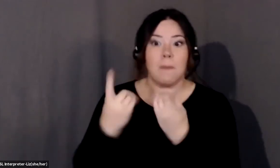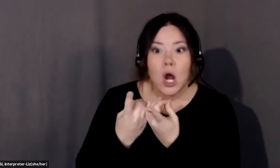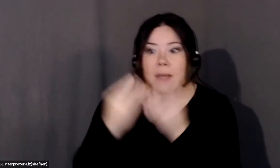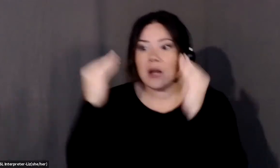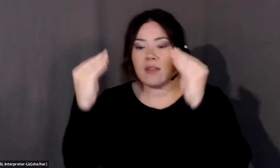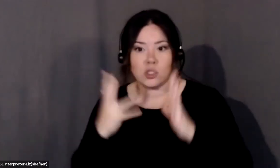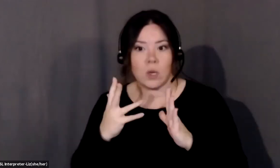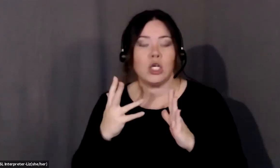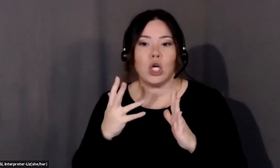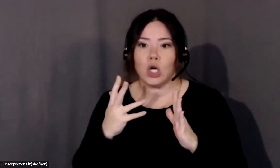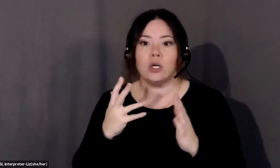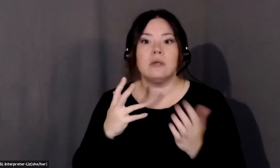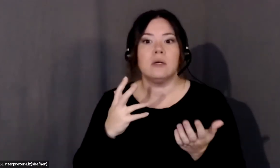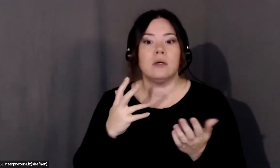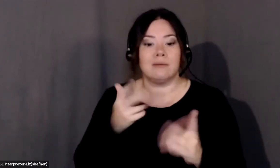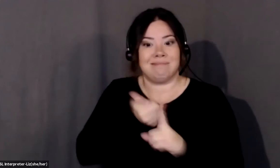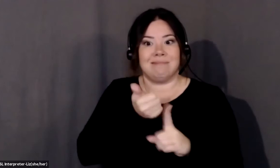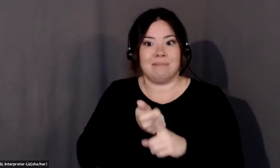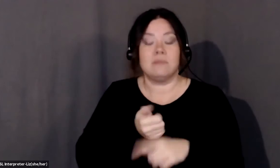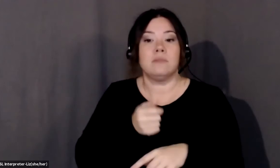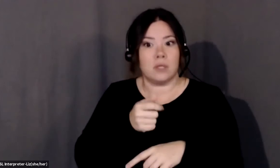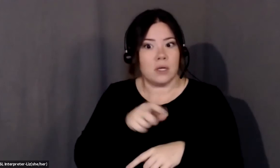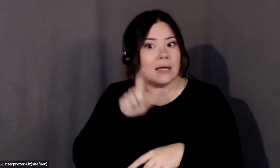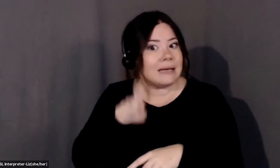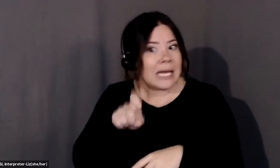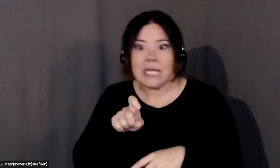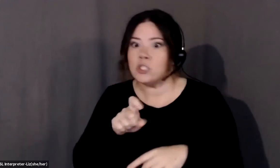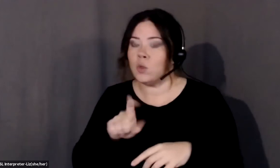to, in their heart of hearts, mind of mind, soul of